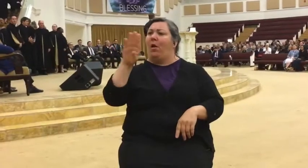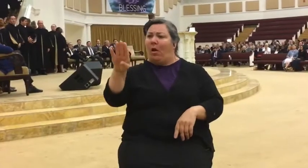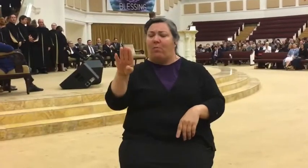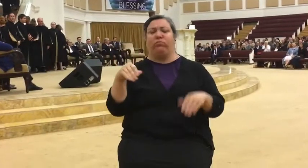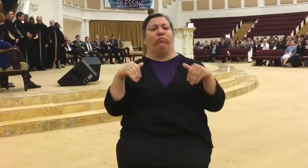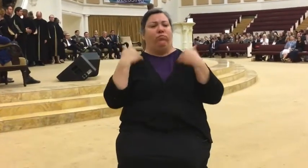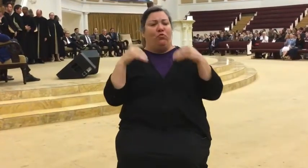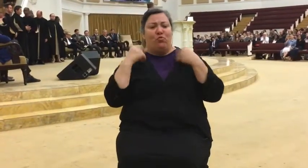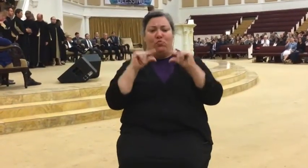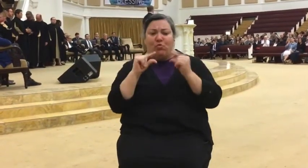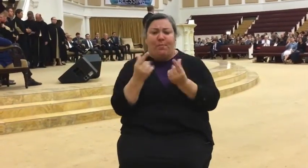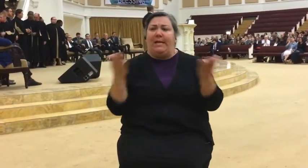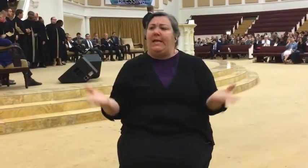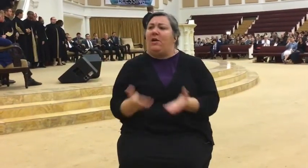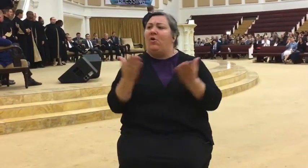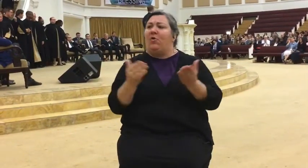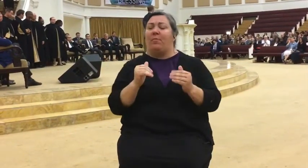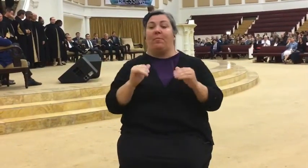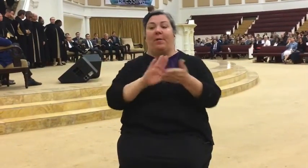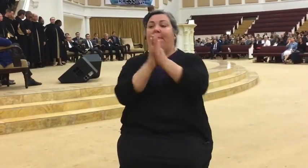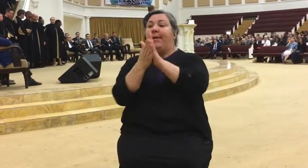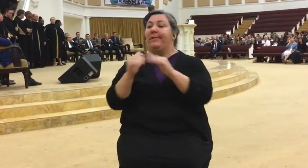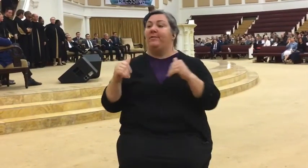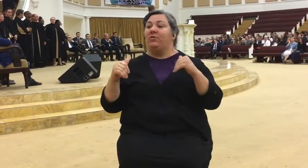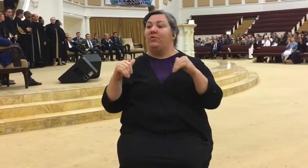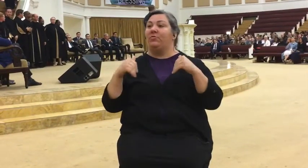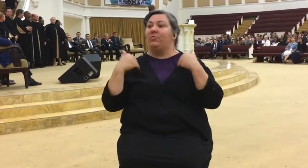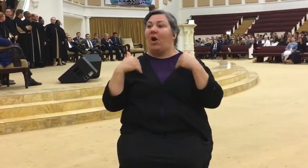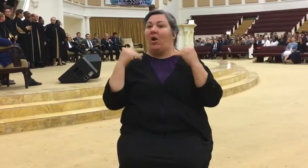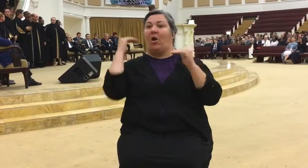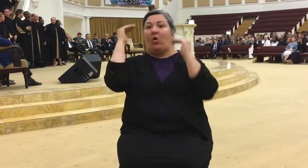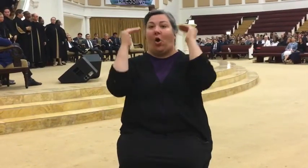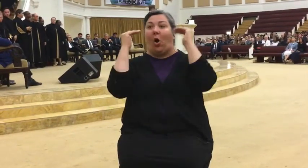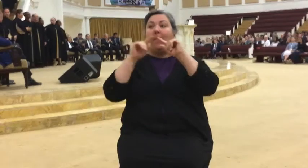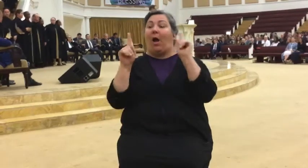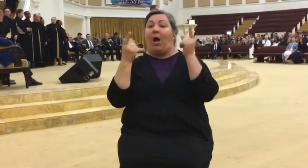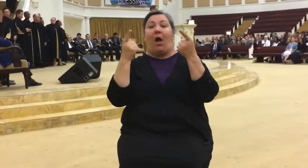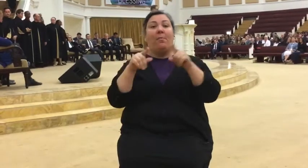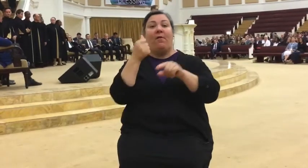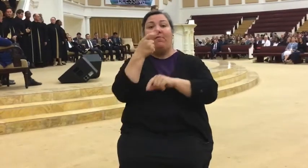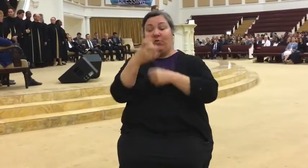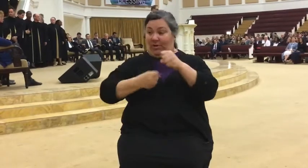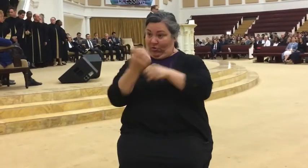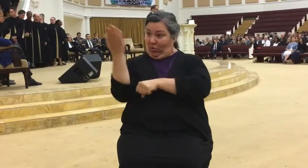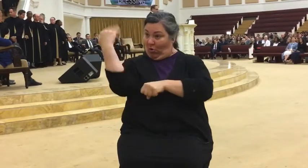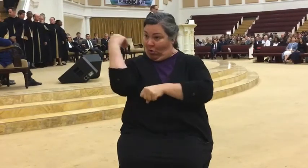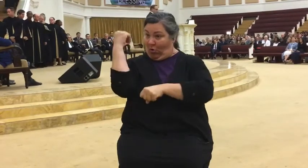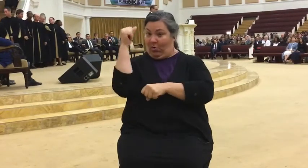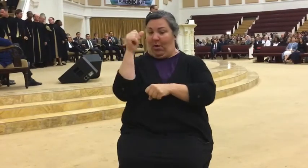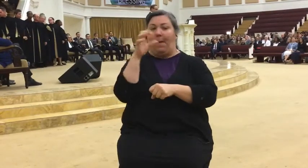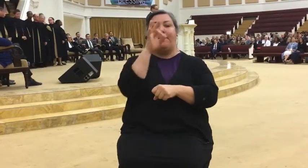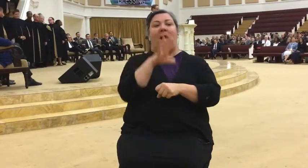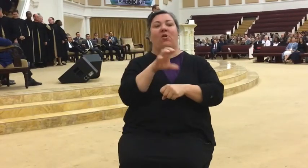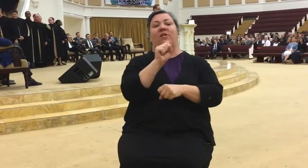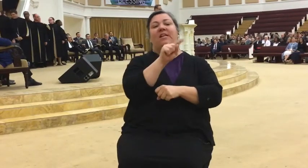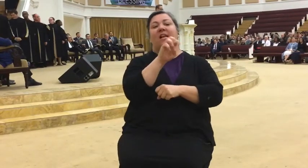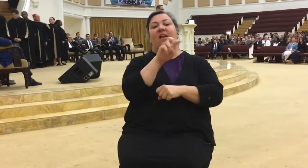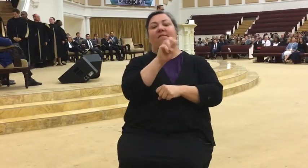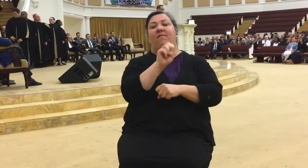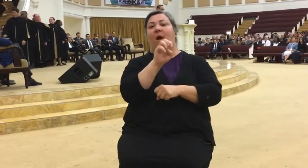adult ministry. A few years ago, Pastor Steve Malone, now pastoring in